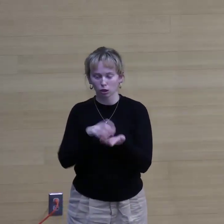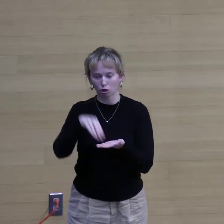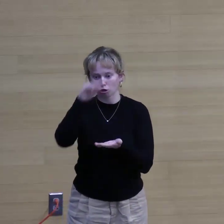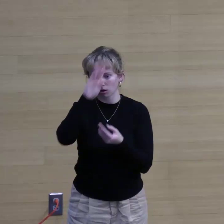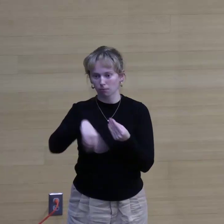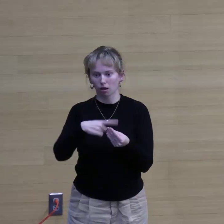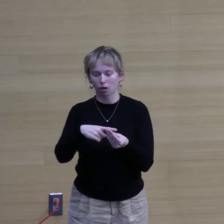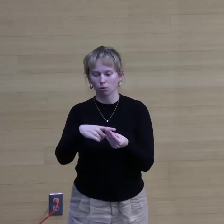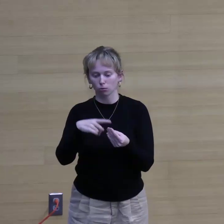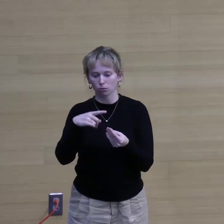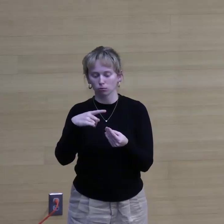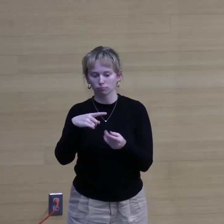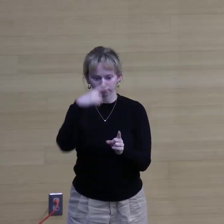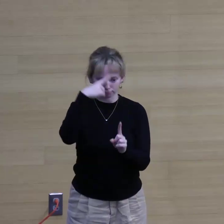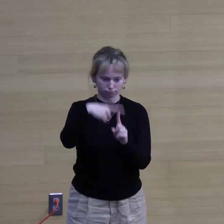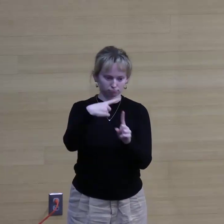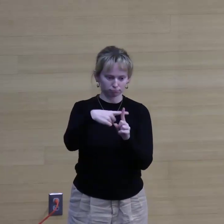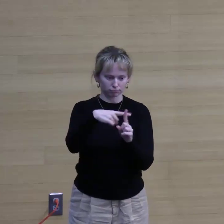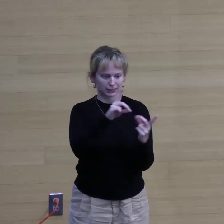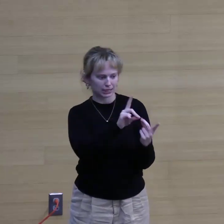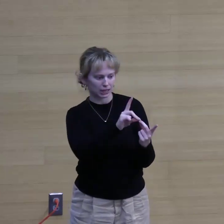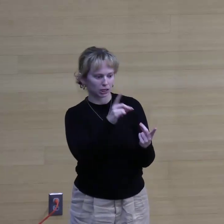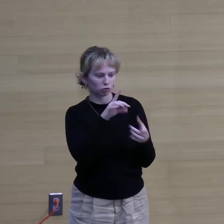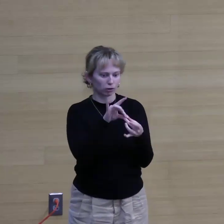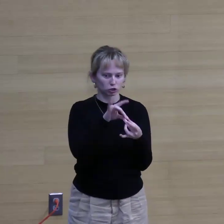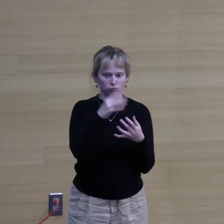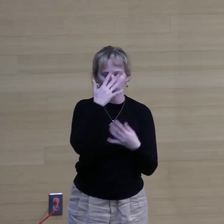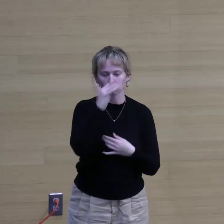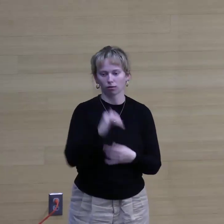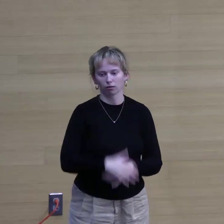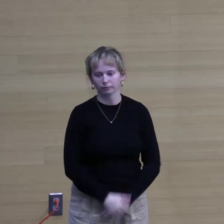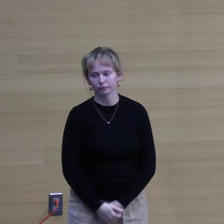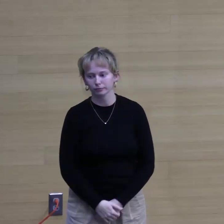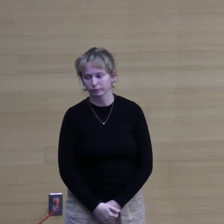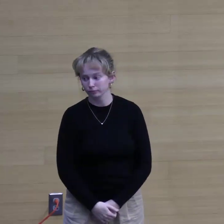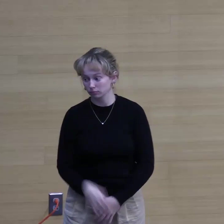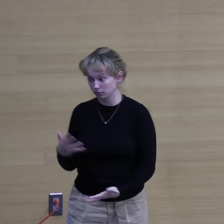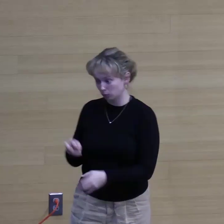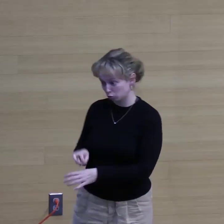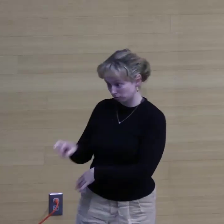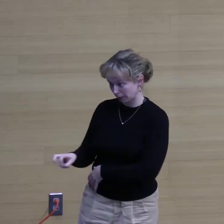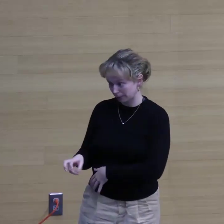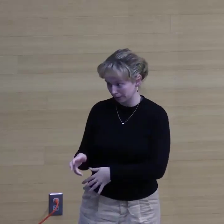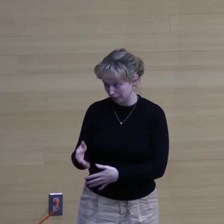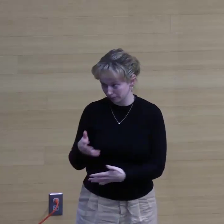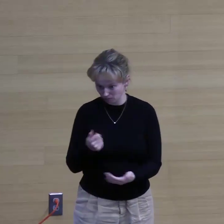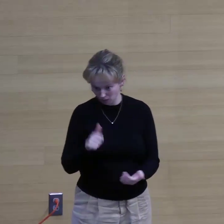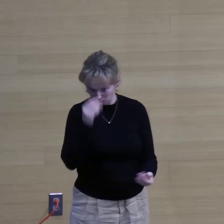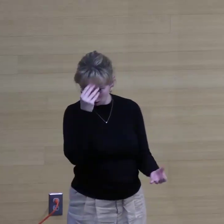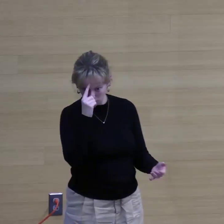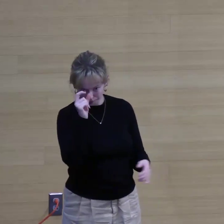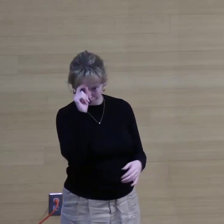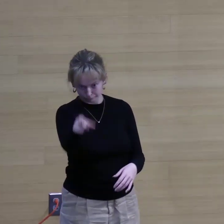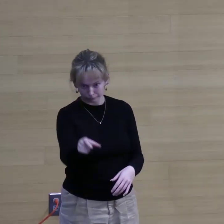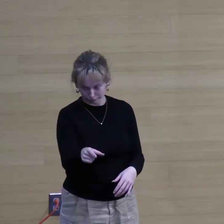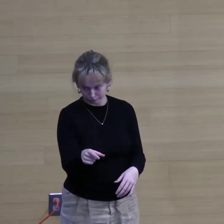about what positive dating and relationships look like? Do you want to jump in with that? Do you have any thoughts off the top of your